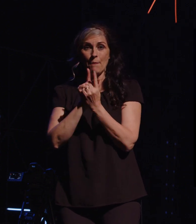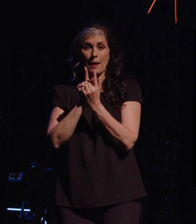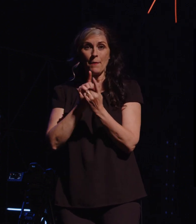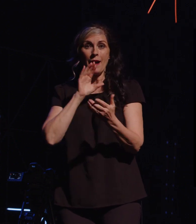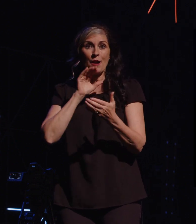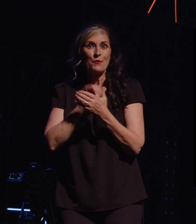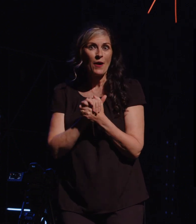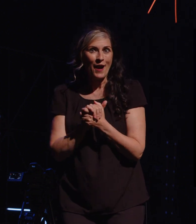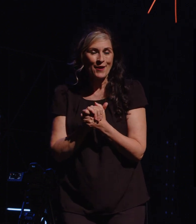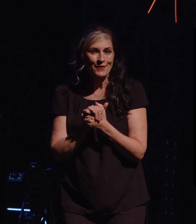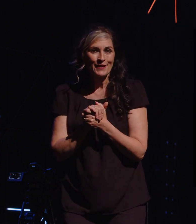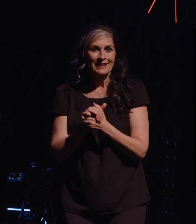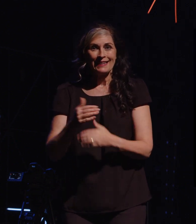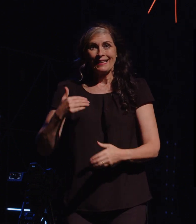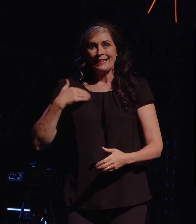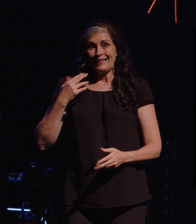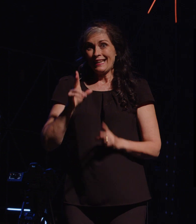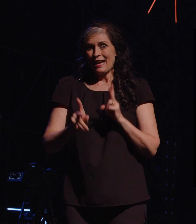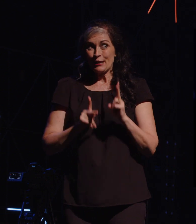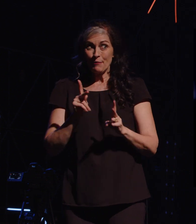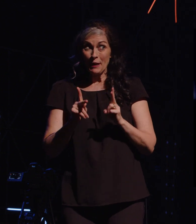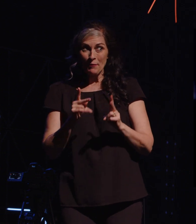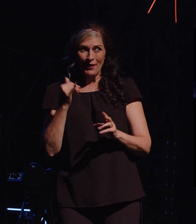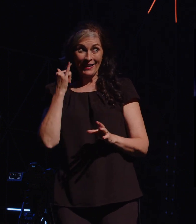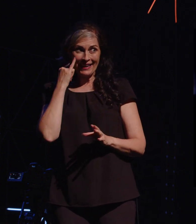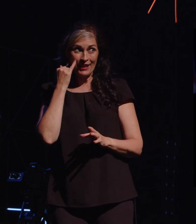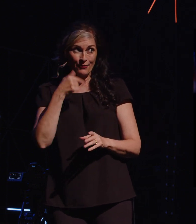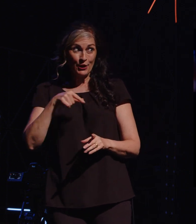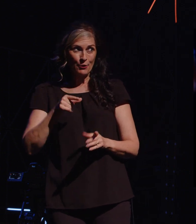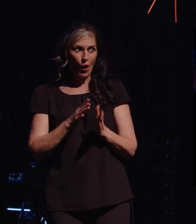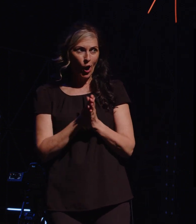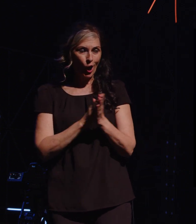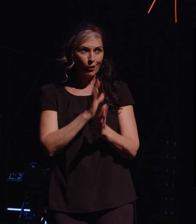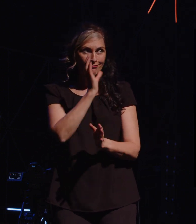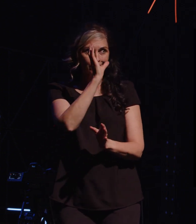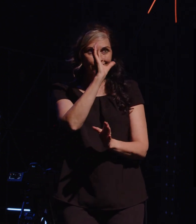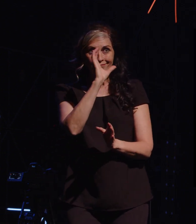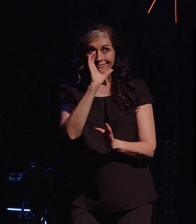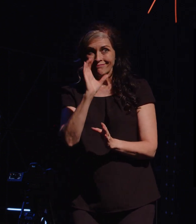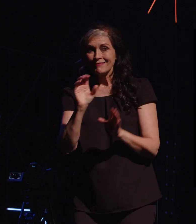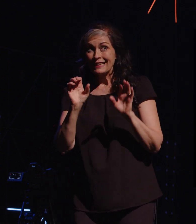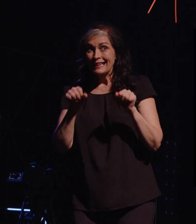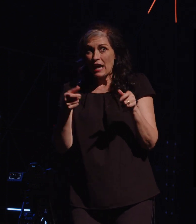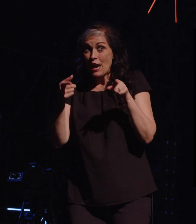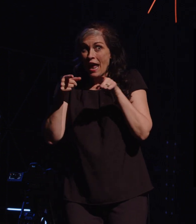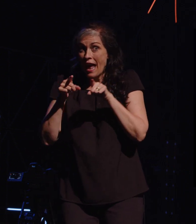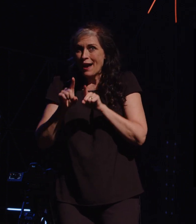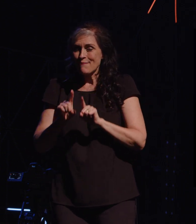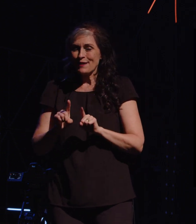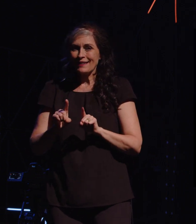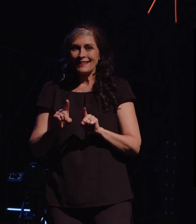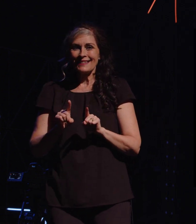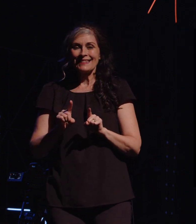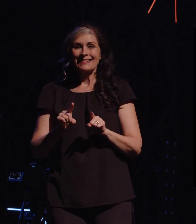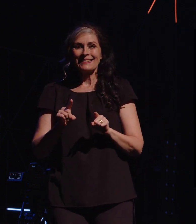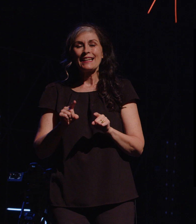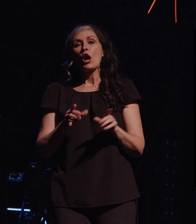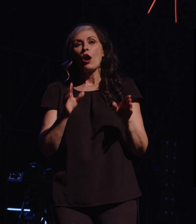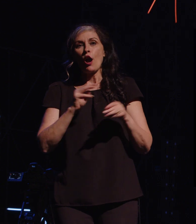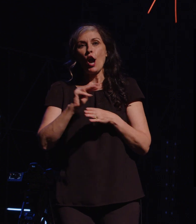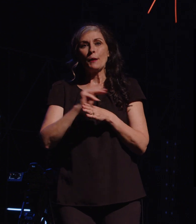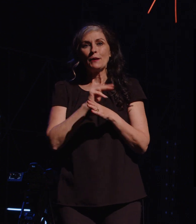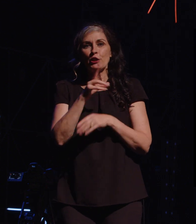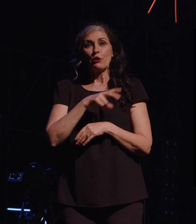So young folks, if you are eagerly looking, it could happen in missions. Now, I think